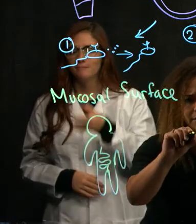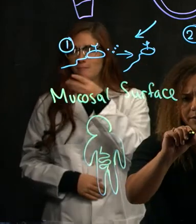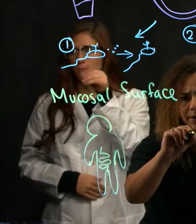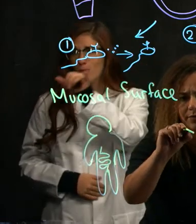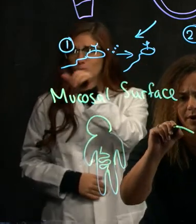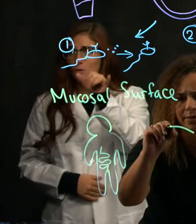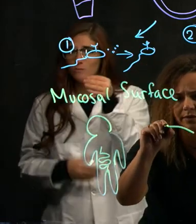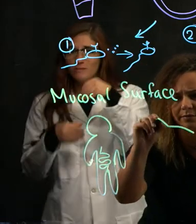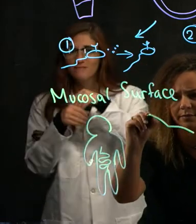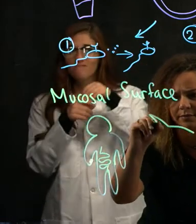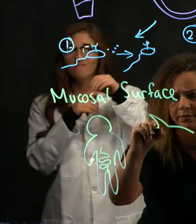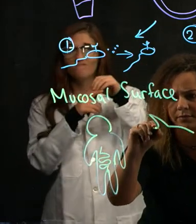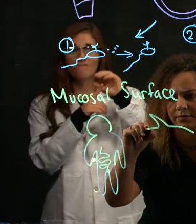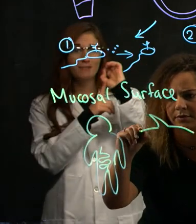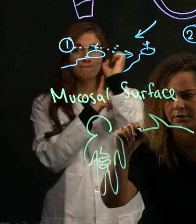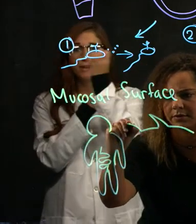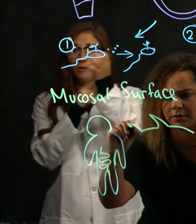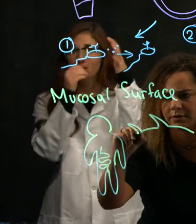and also in the environment,